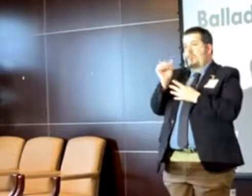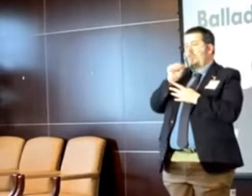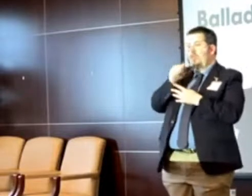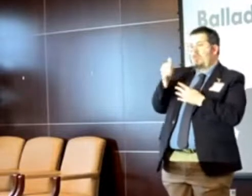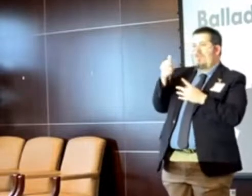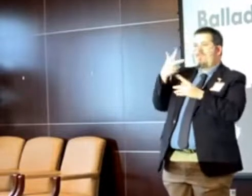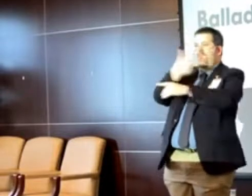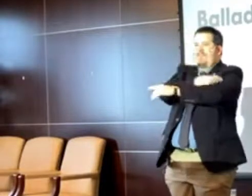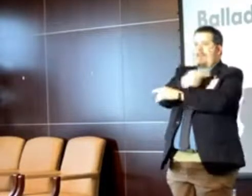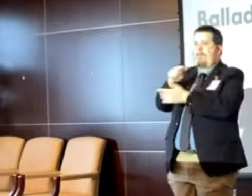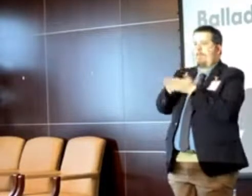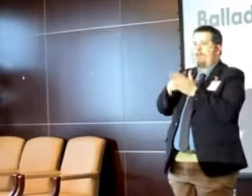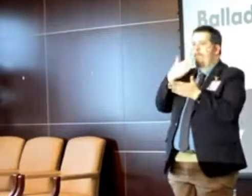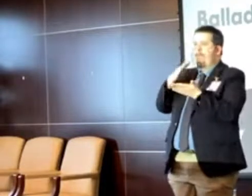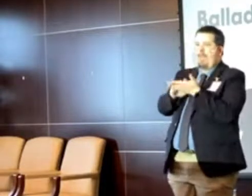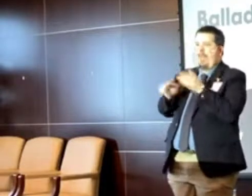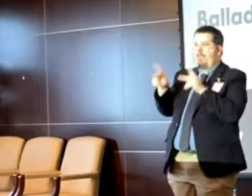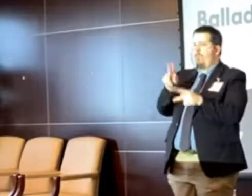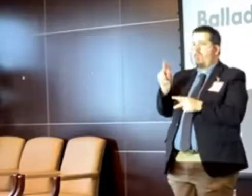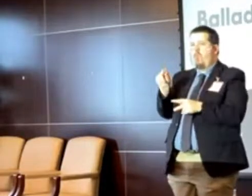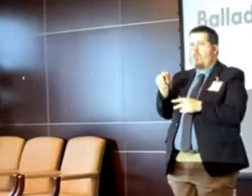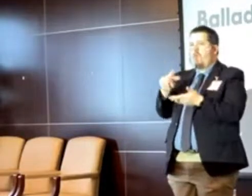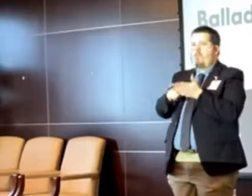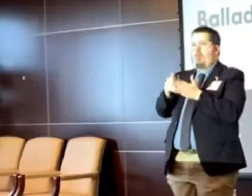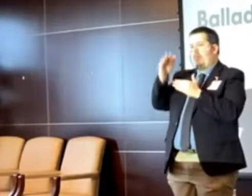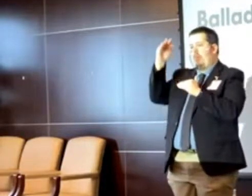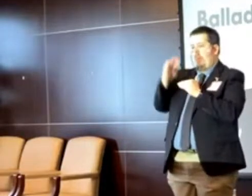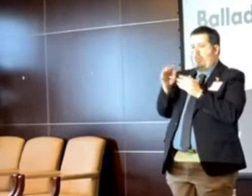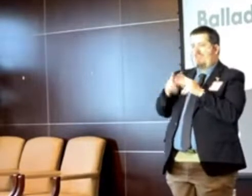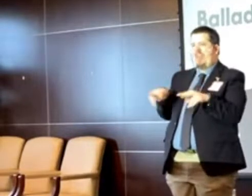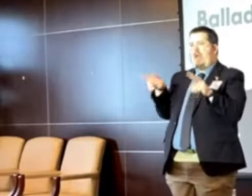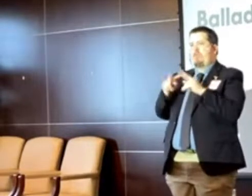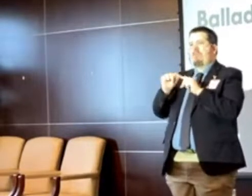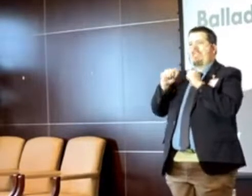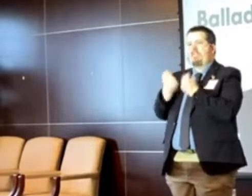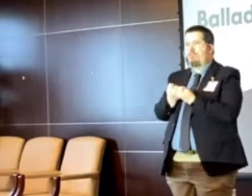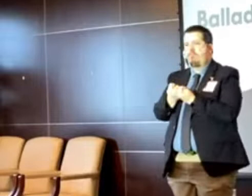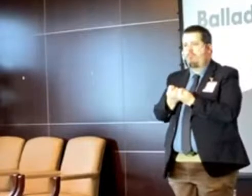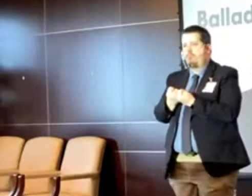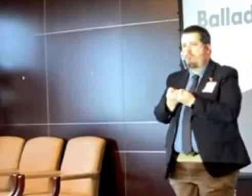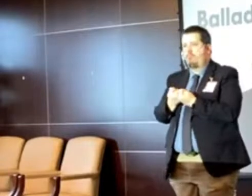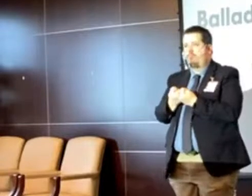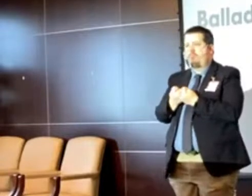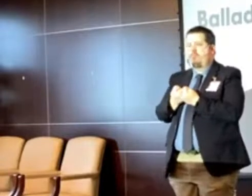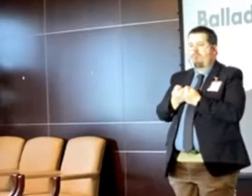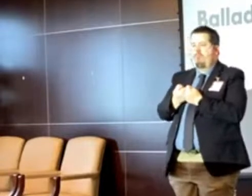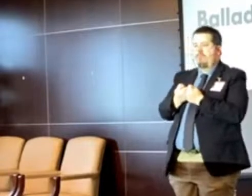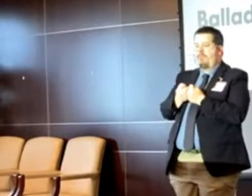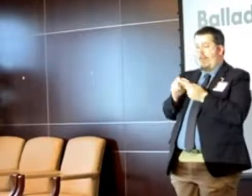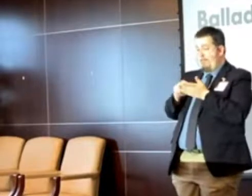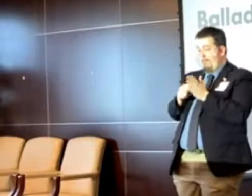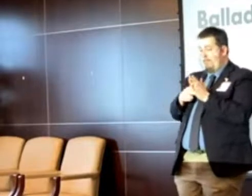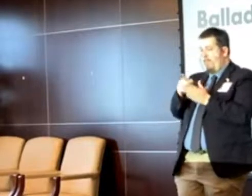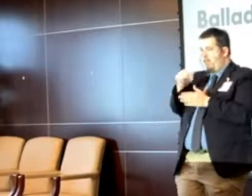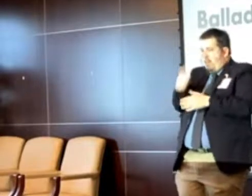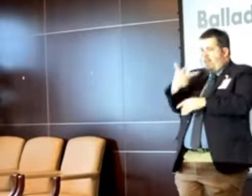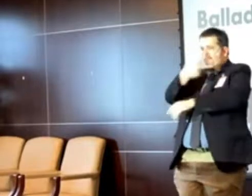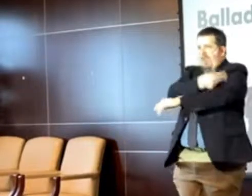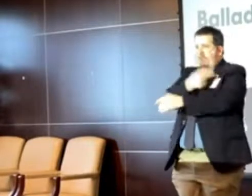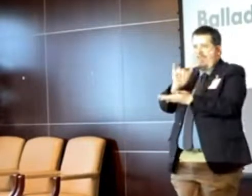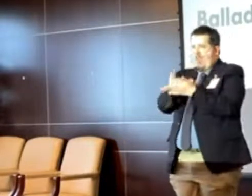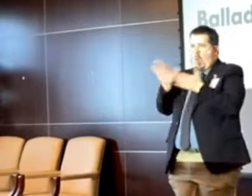be vaccinated, does not make them bad people, and it doesn't make them less valuable team members. It just means they're not